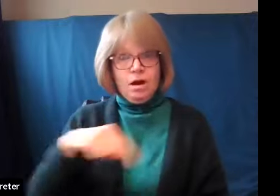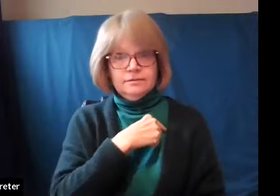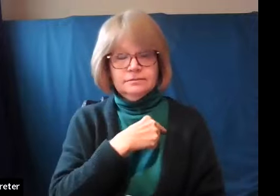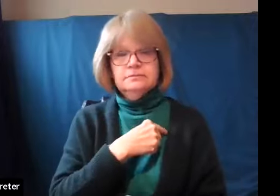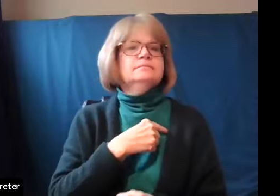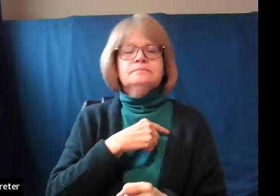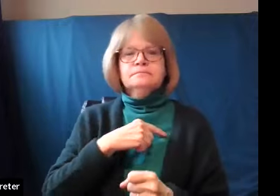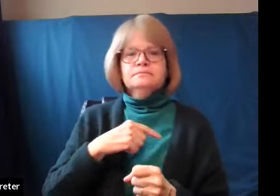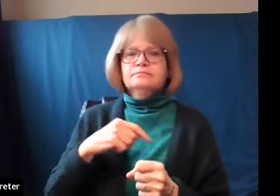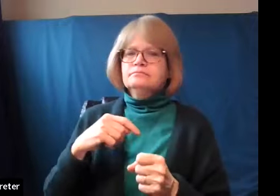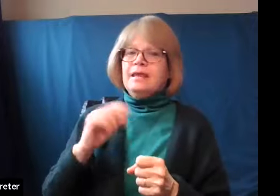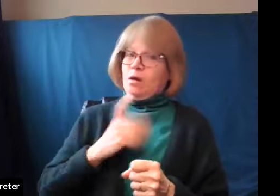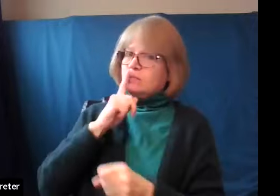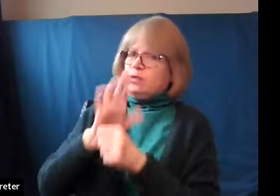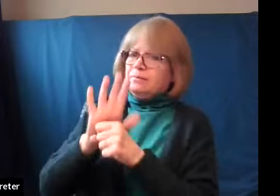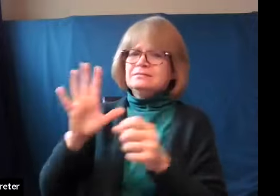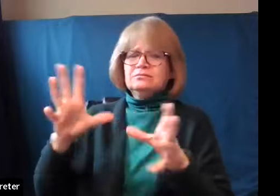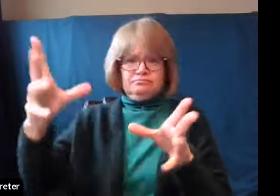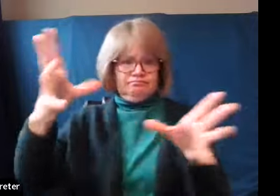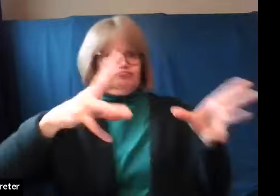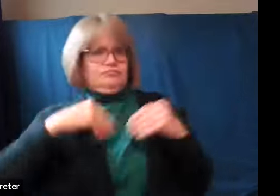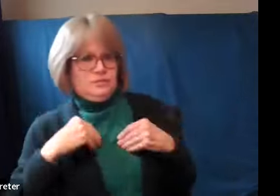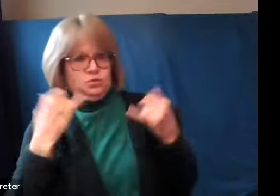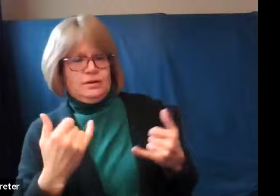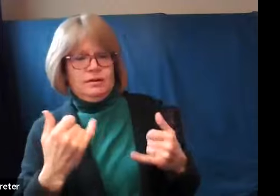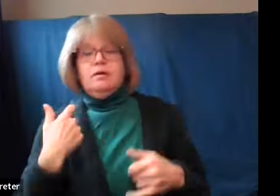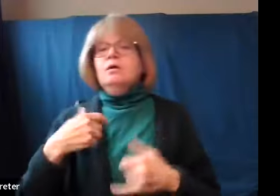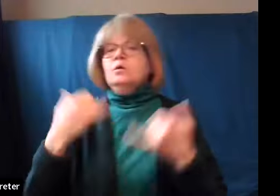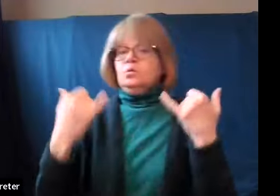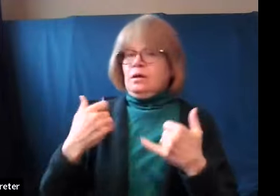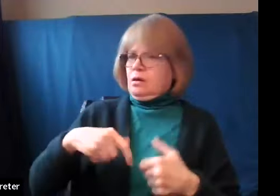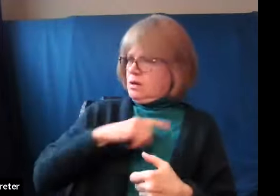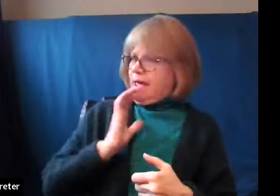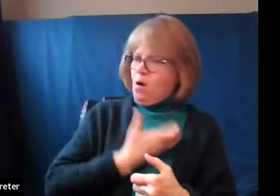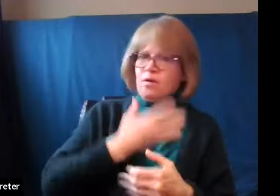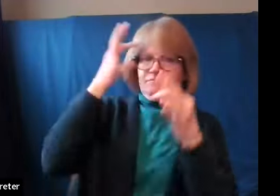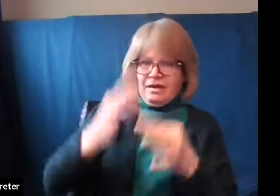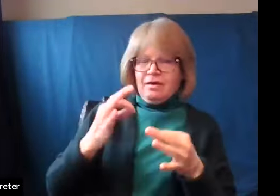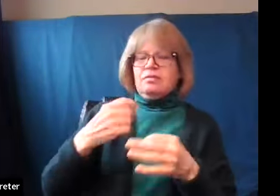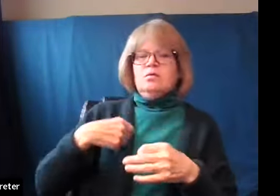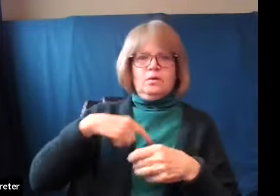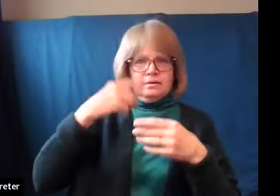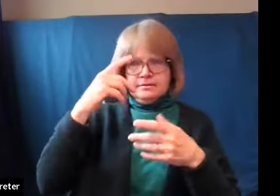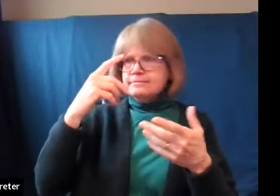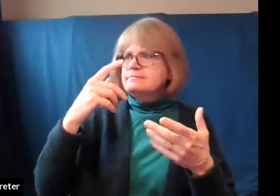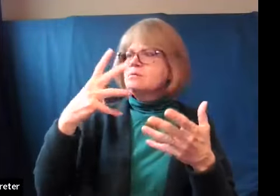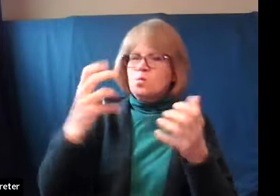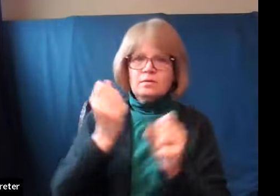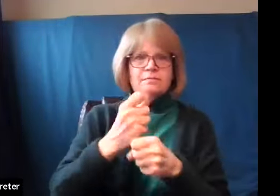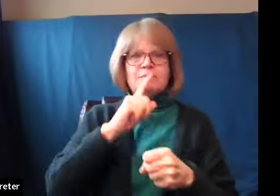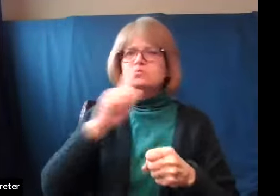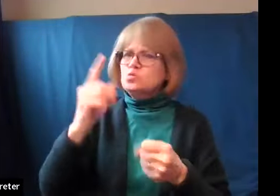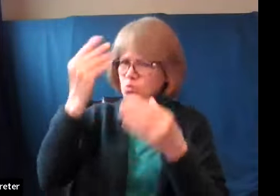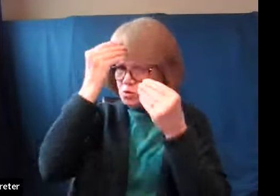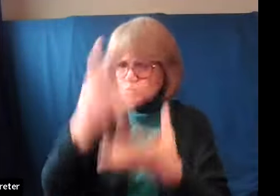Receive our promises today, for we choose by faith to make this good news of great joy a reality in our own